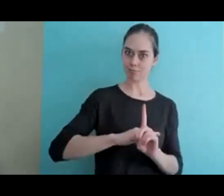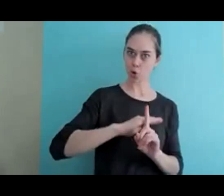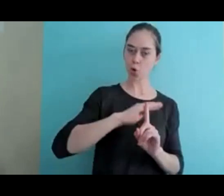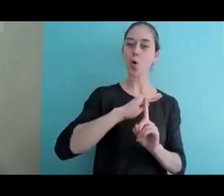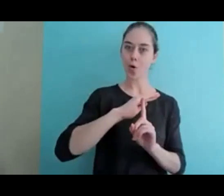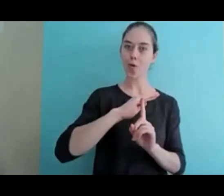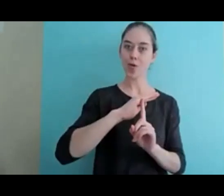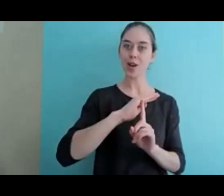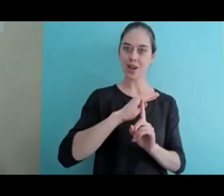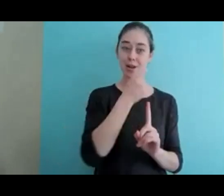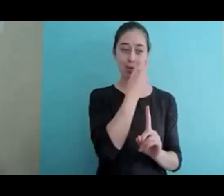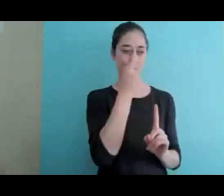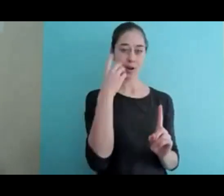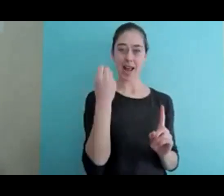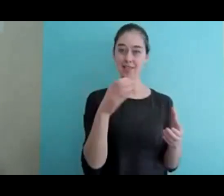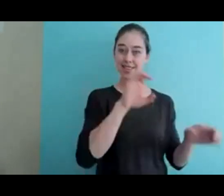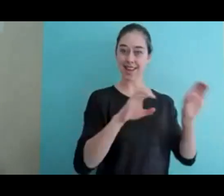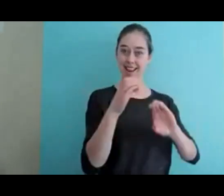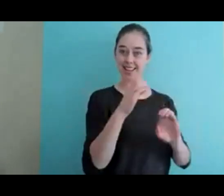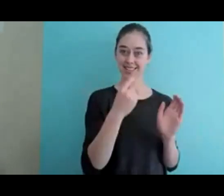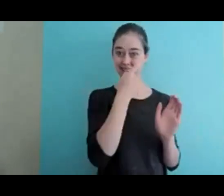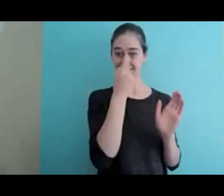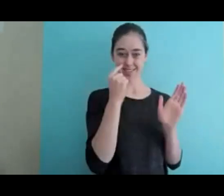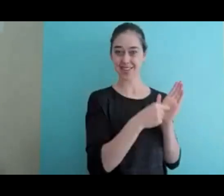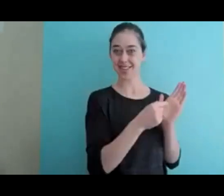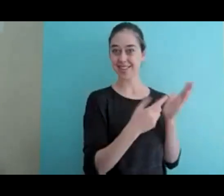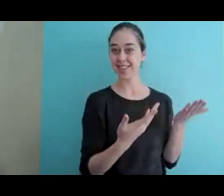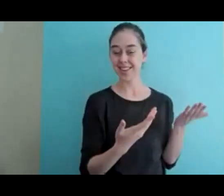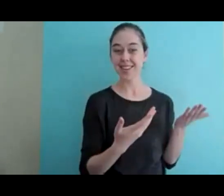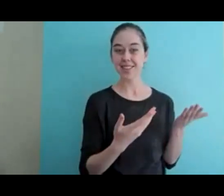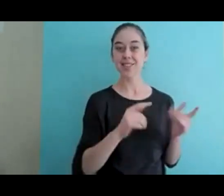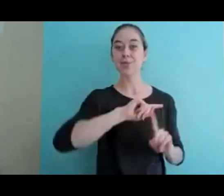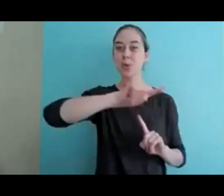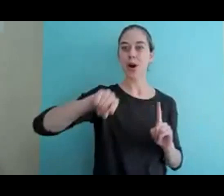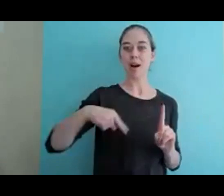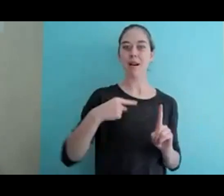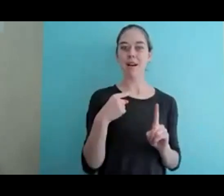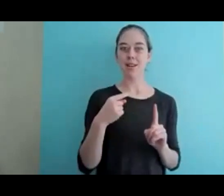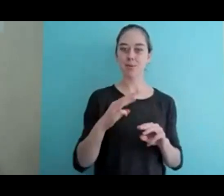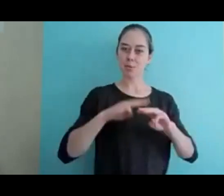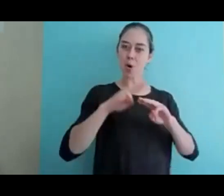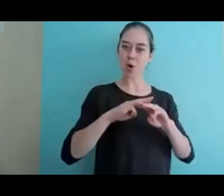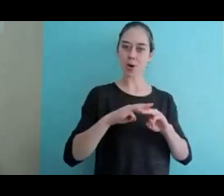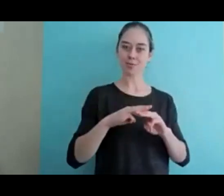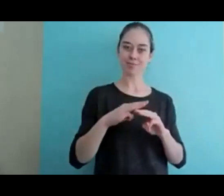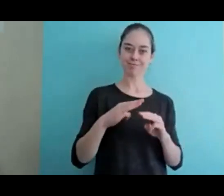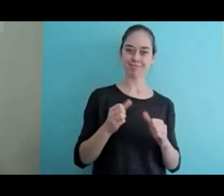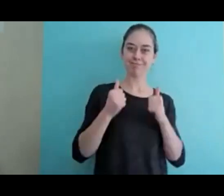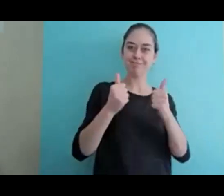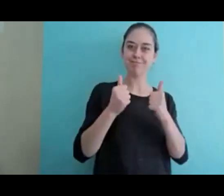It's a scientific study that we will be absolutely more effective and more productive. Okay,